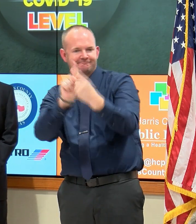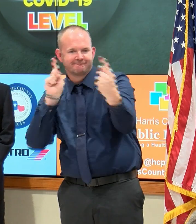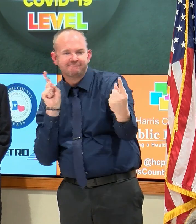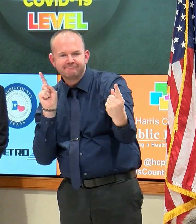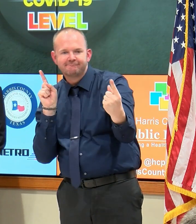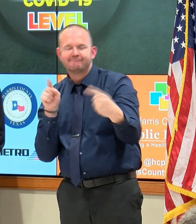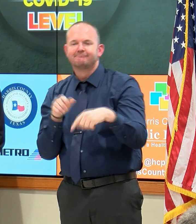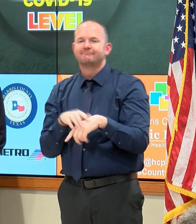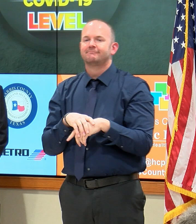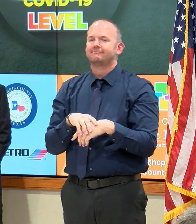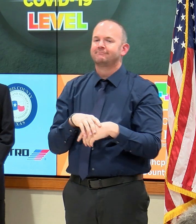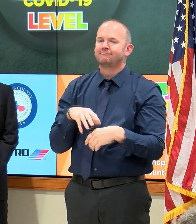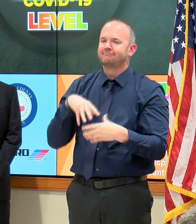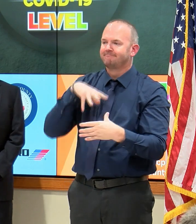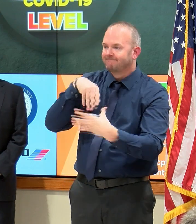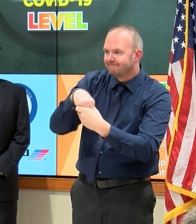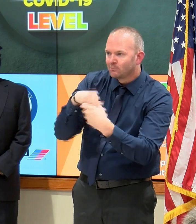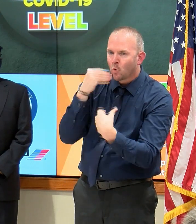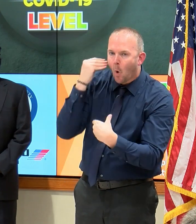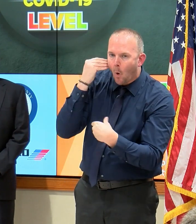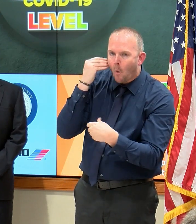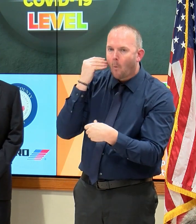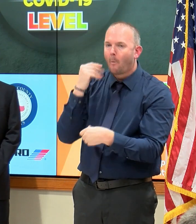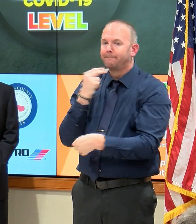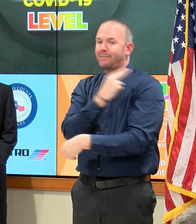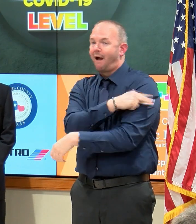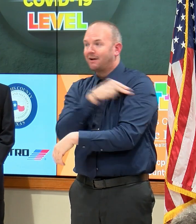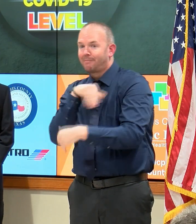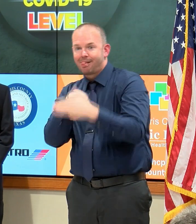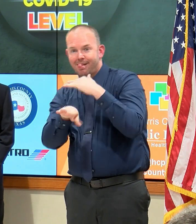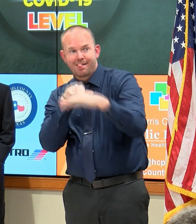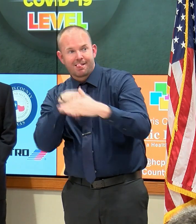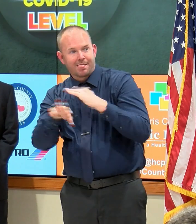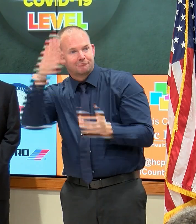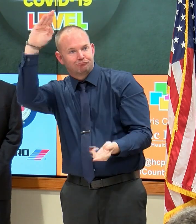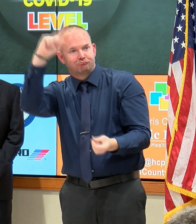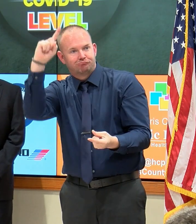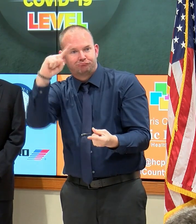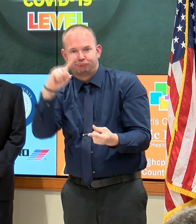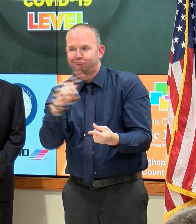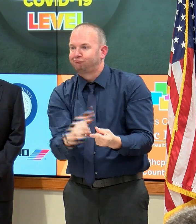our hospitals were going down. The number of people being in our ICU